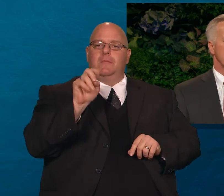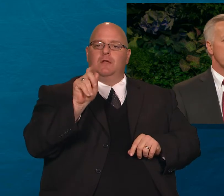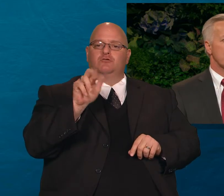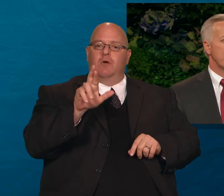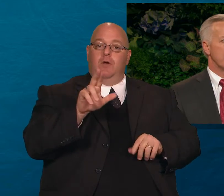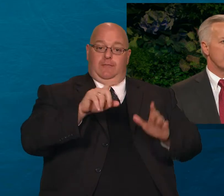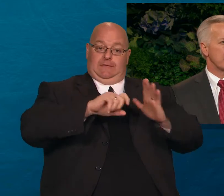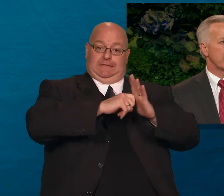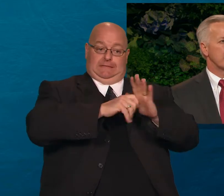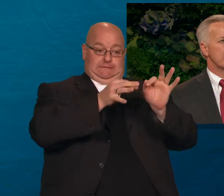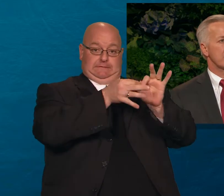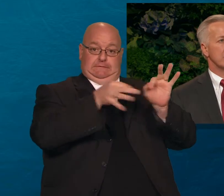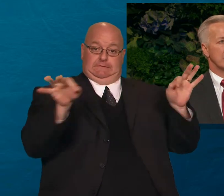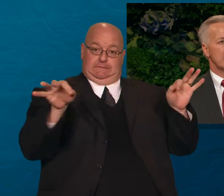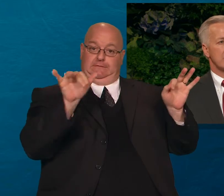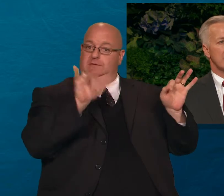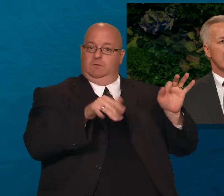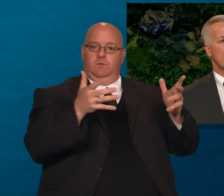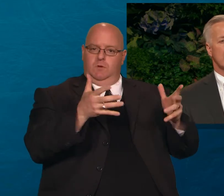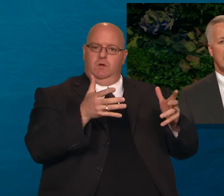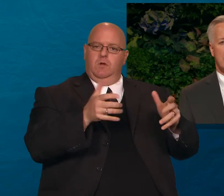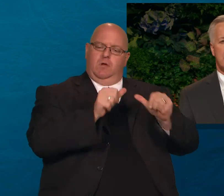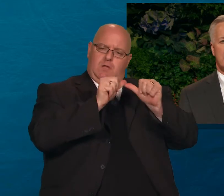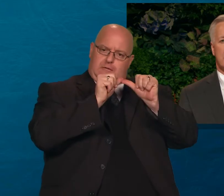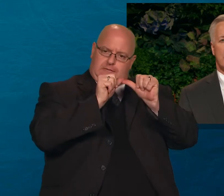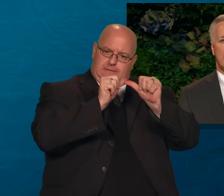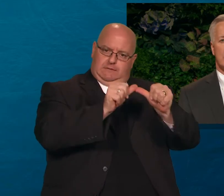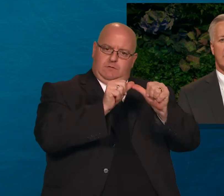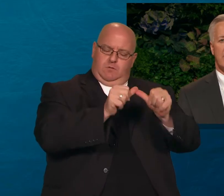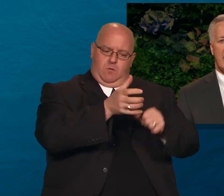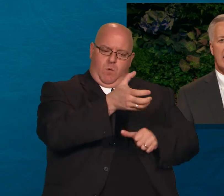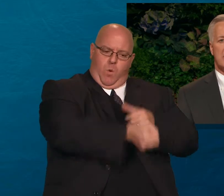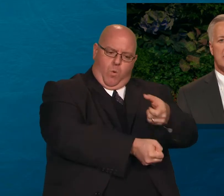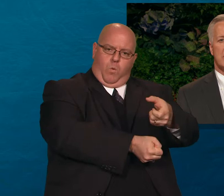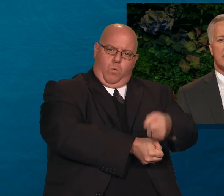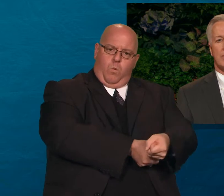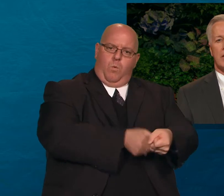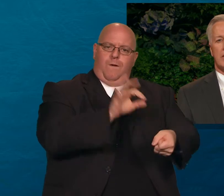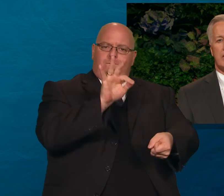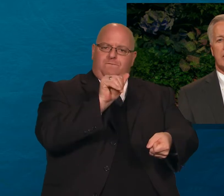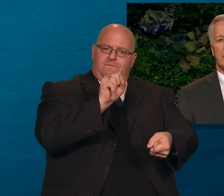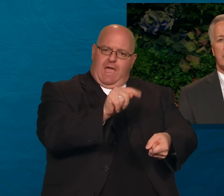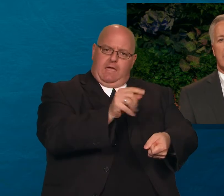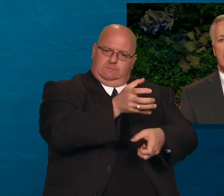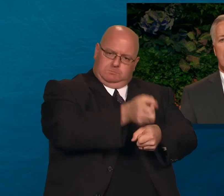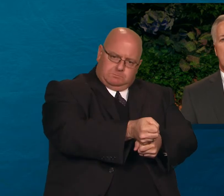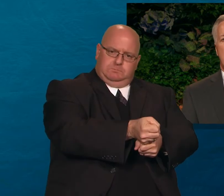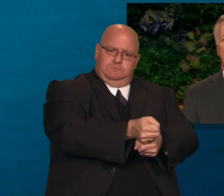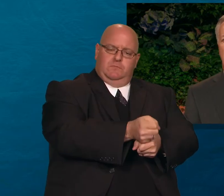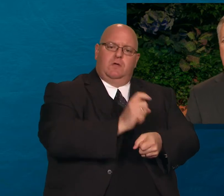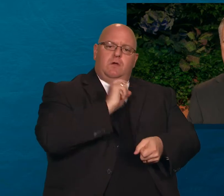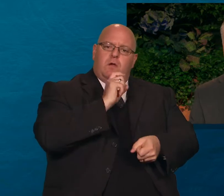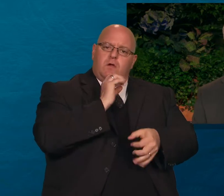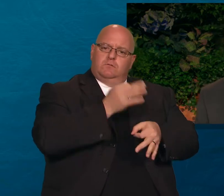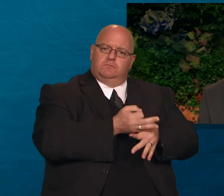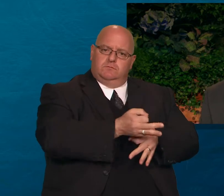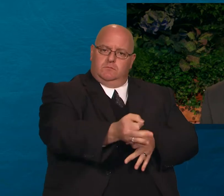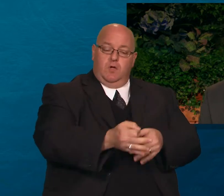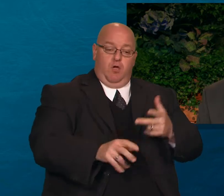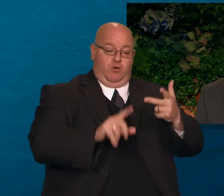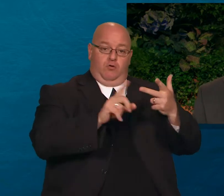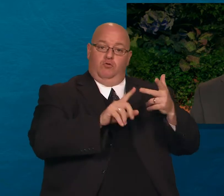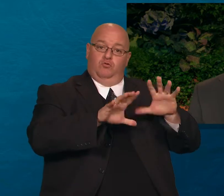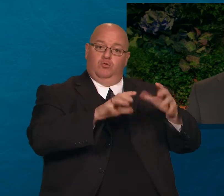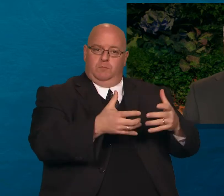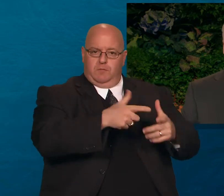phrase in this verse is continually holding fast to the rod of iron. Perhaps this third group